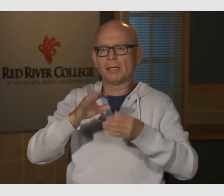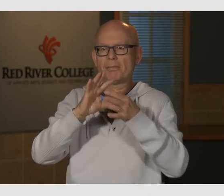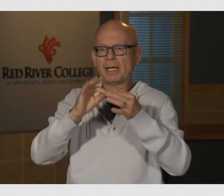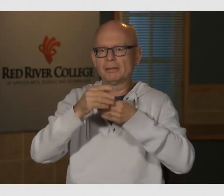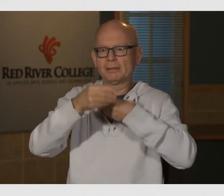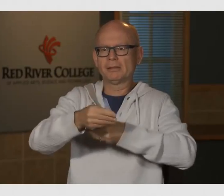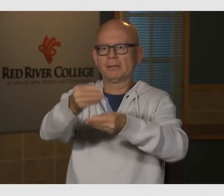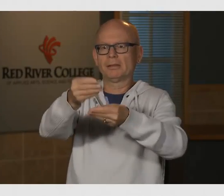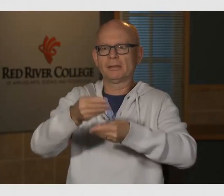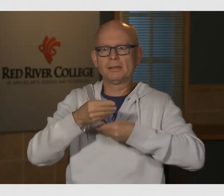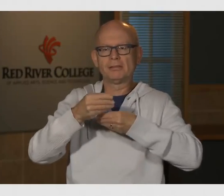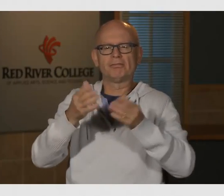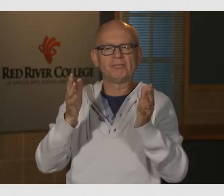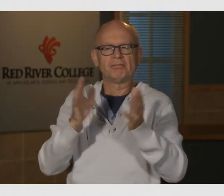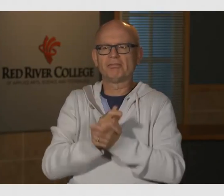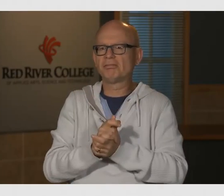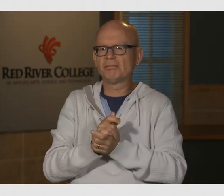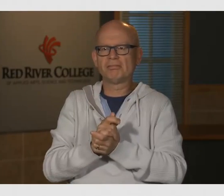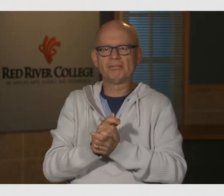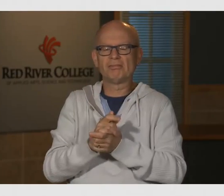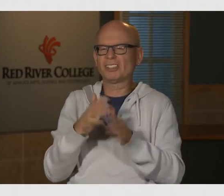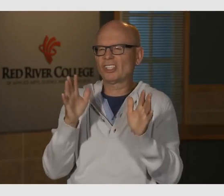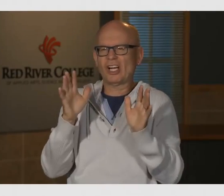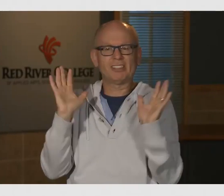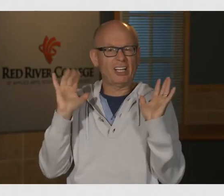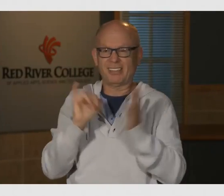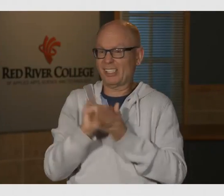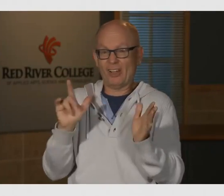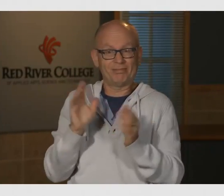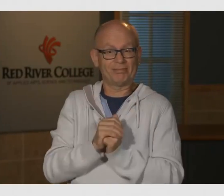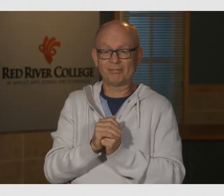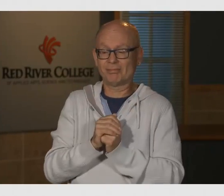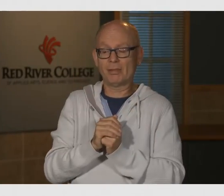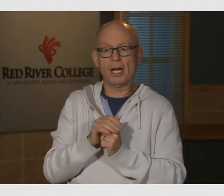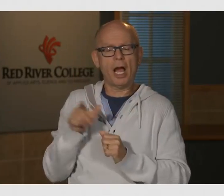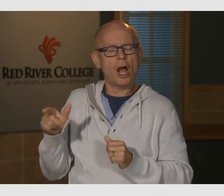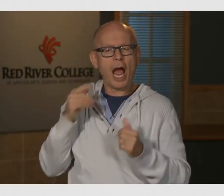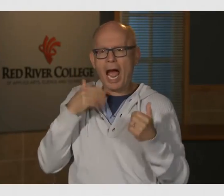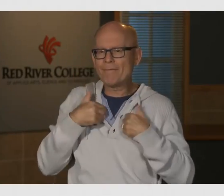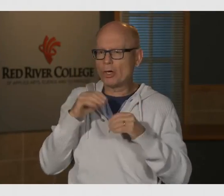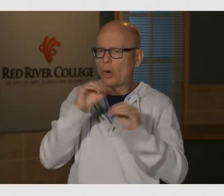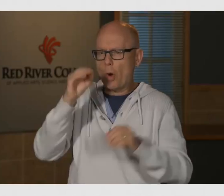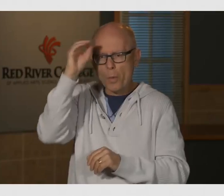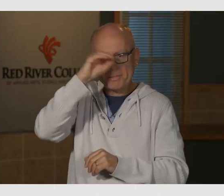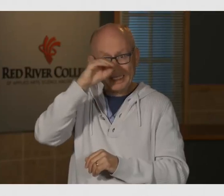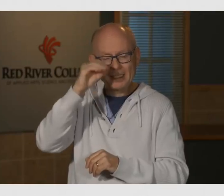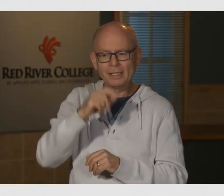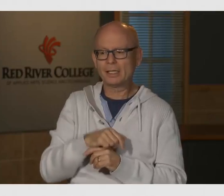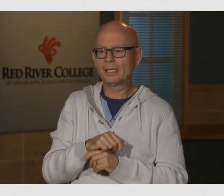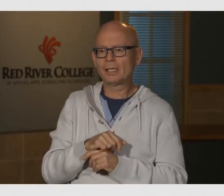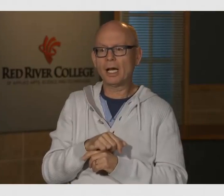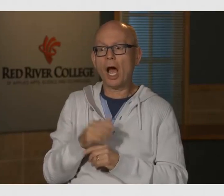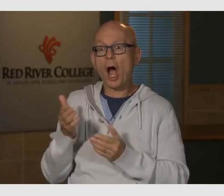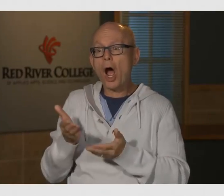a one-on-one conversation as you would with anybody else. So that's something that to keep in mind. The